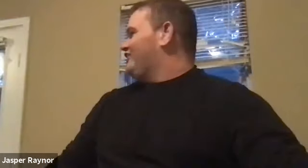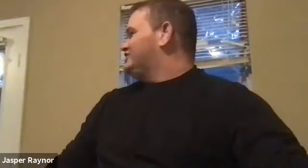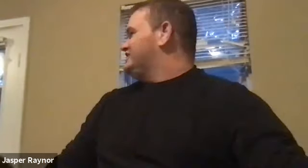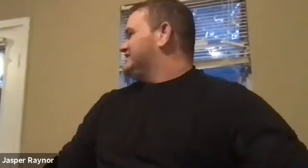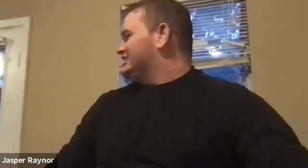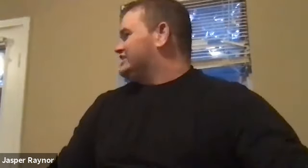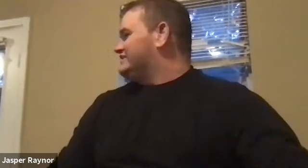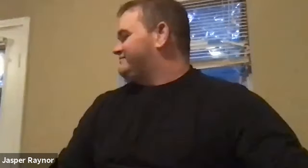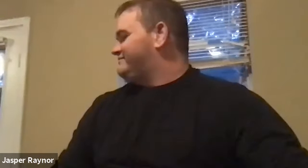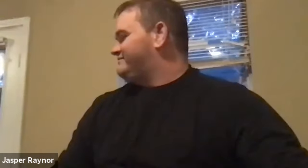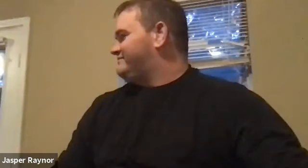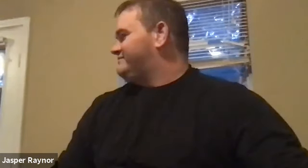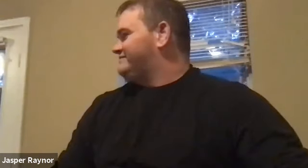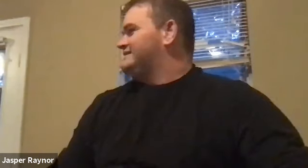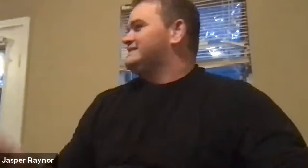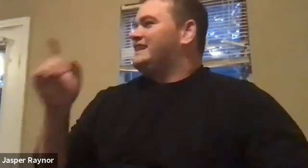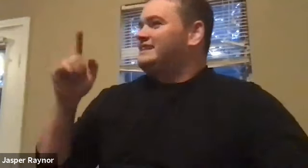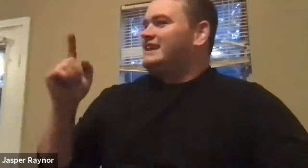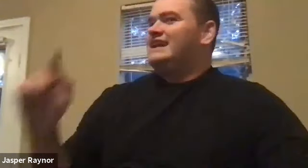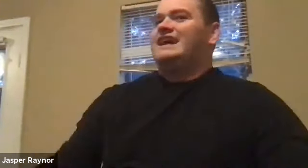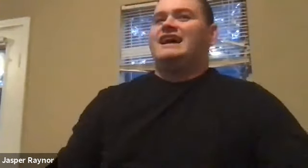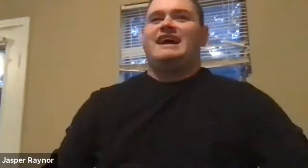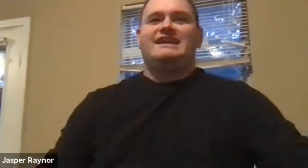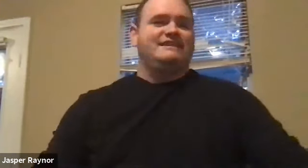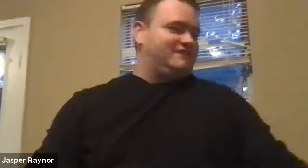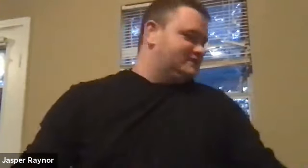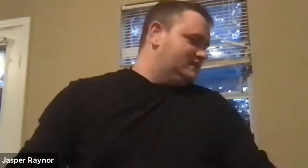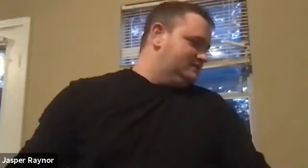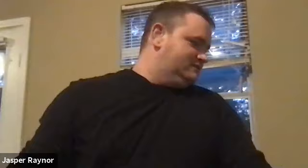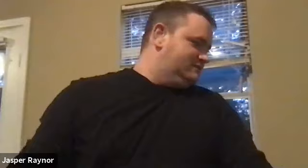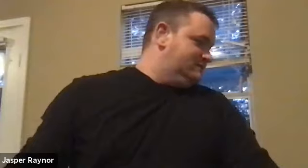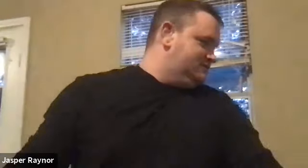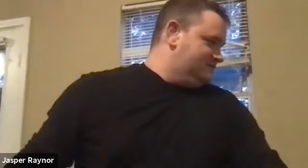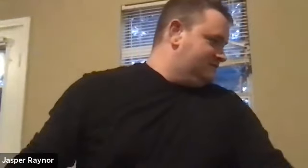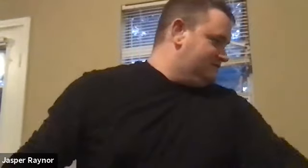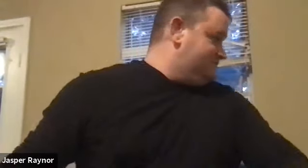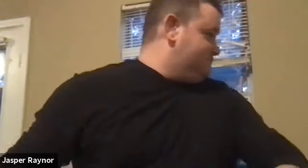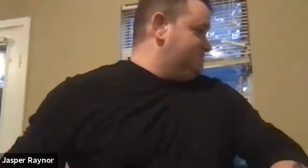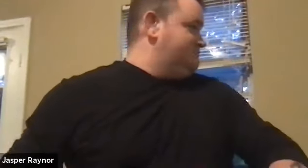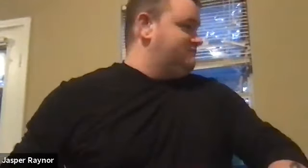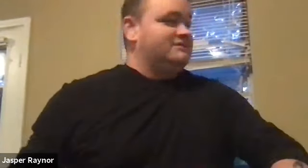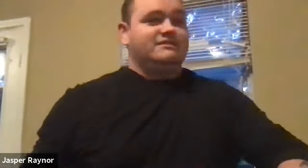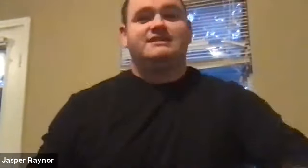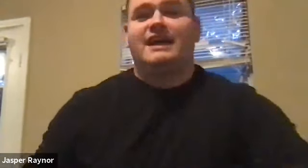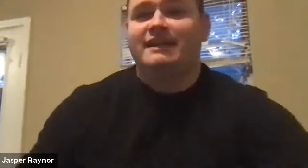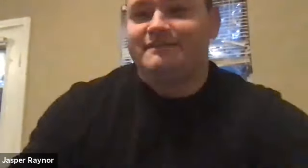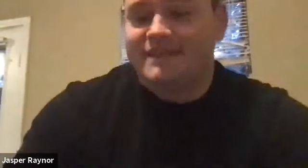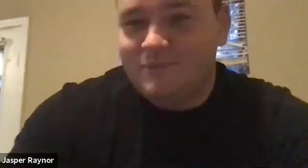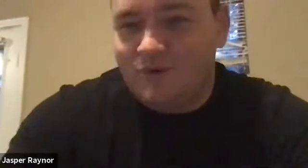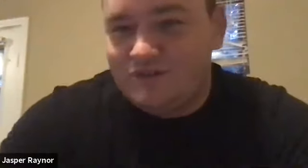orange in this kitchen. Your shirt isn't orange. I need to fix that. That's sad. I need more orange in